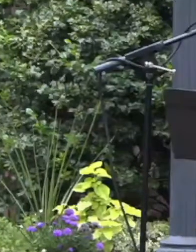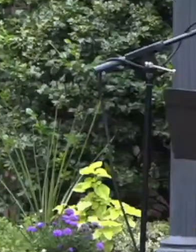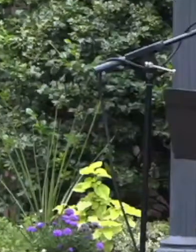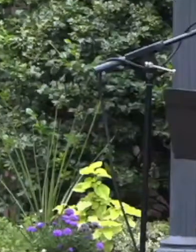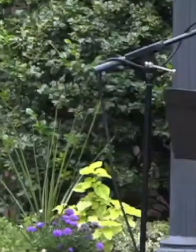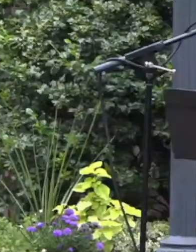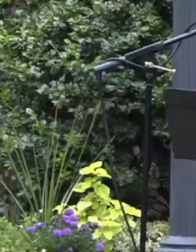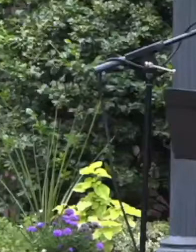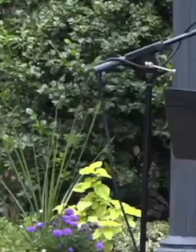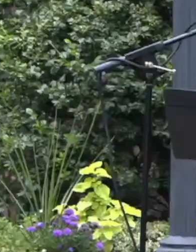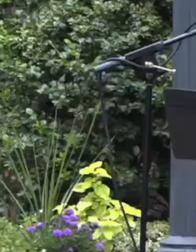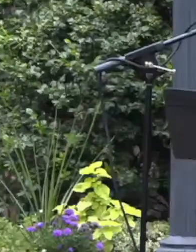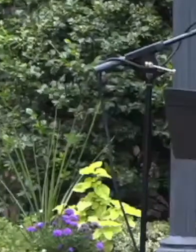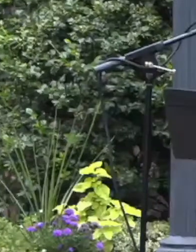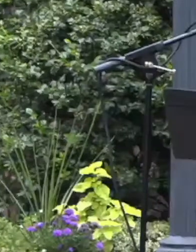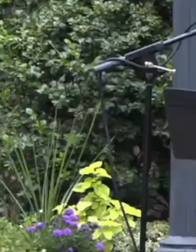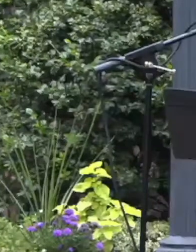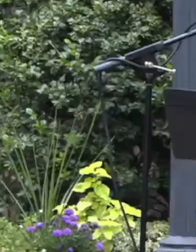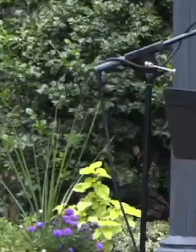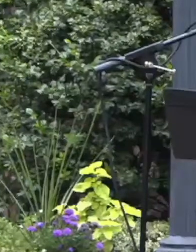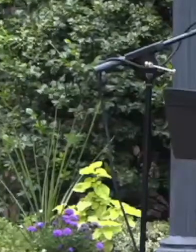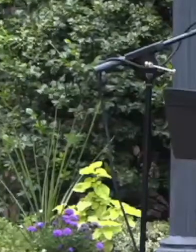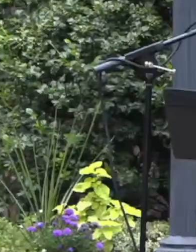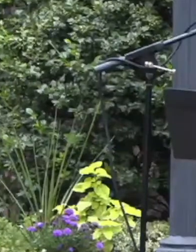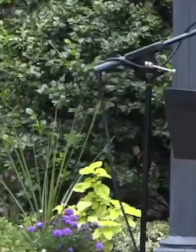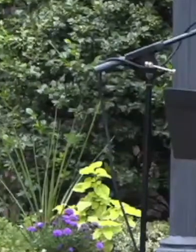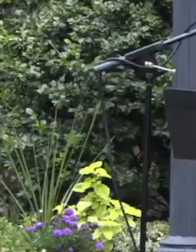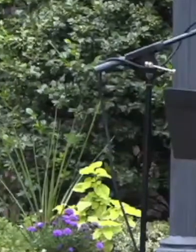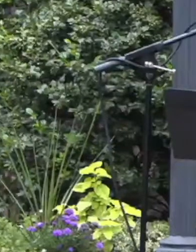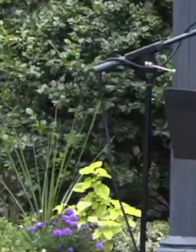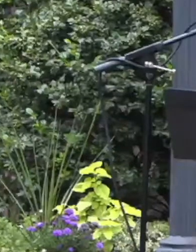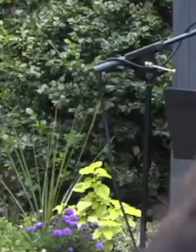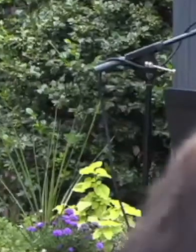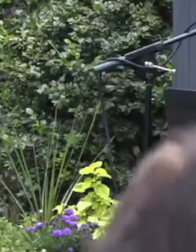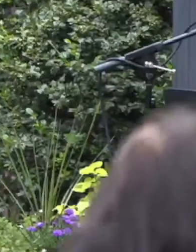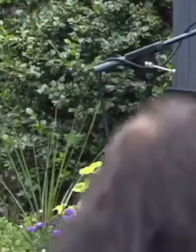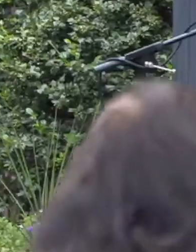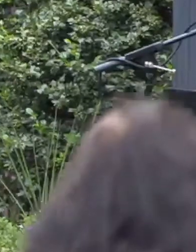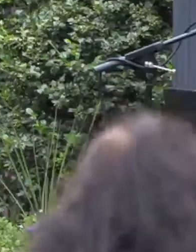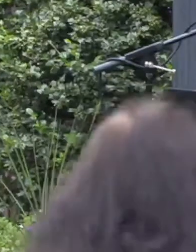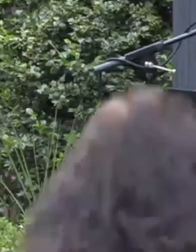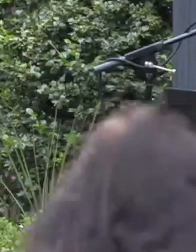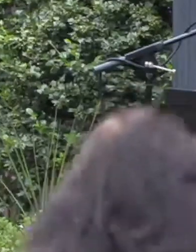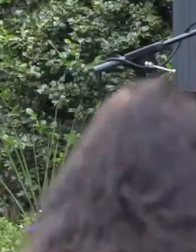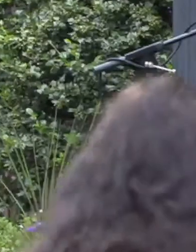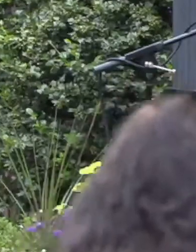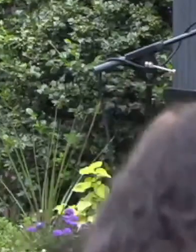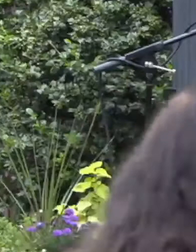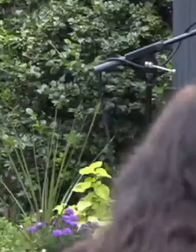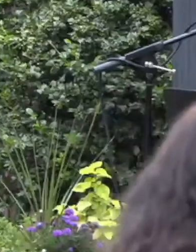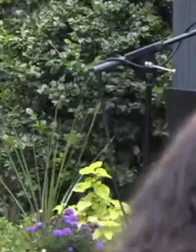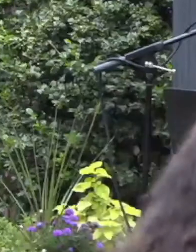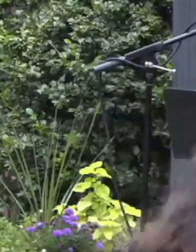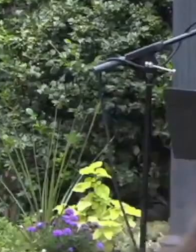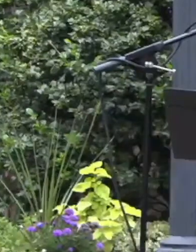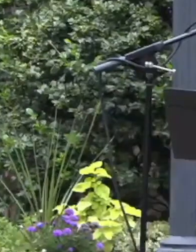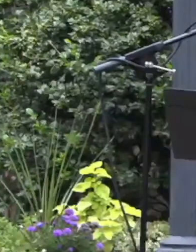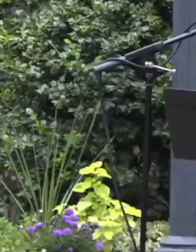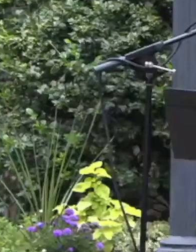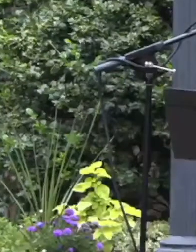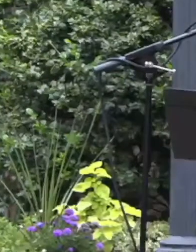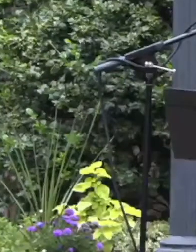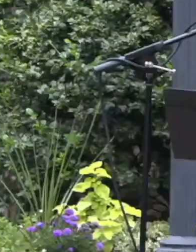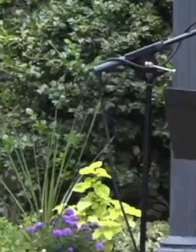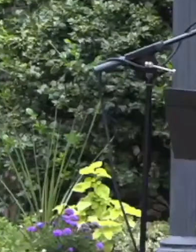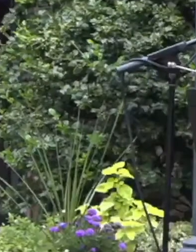of our free weekly community meals out in the parking lot. And it is the first Sunday of